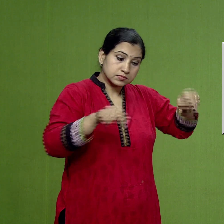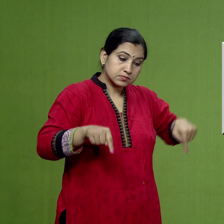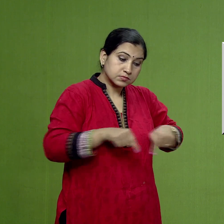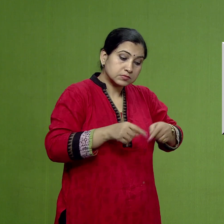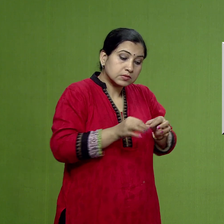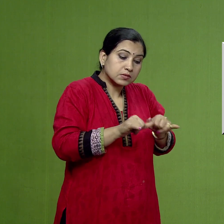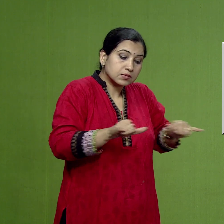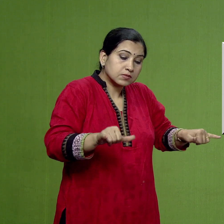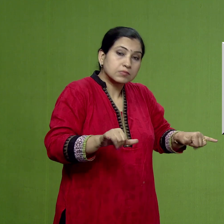area.